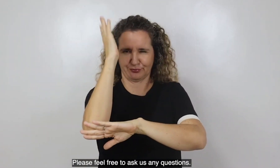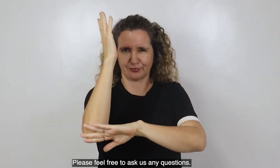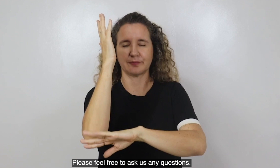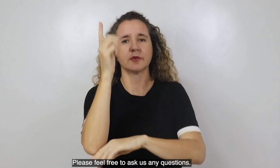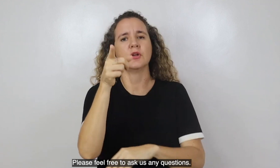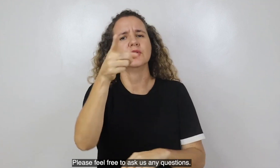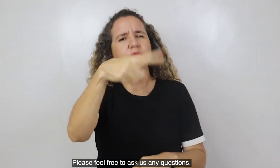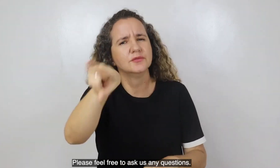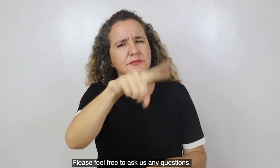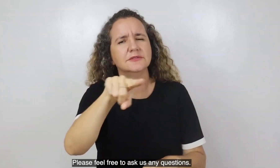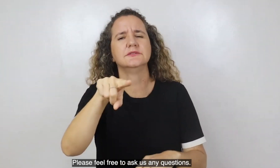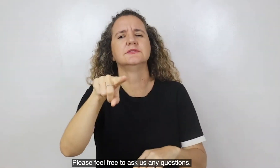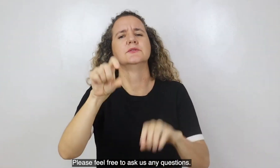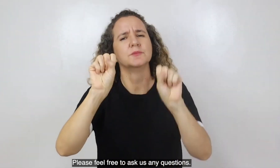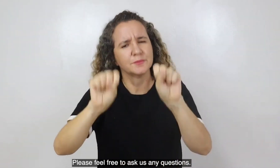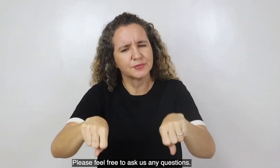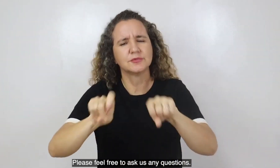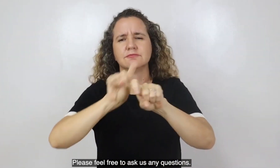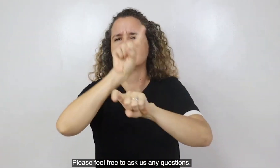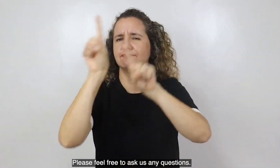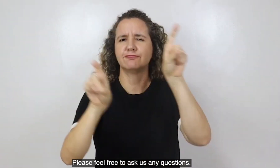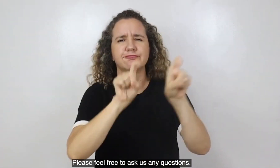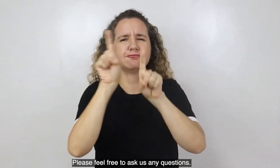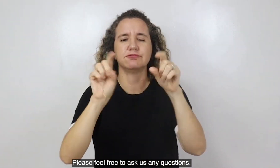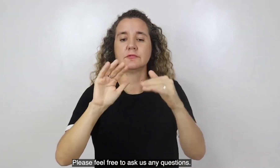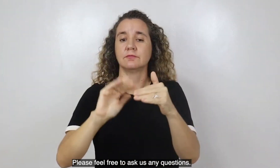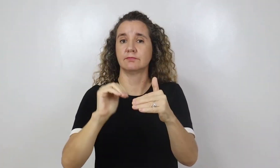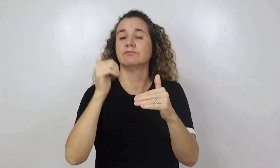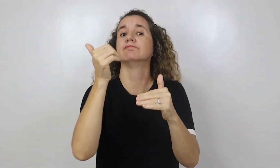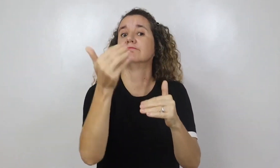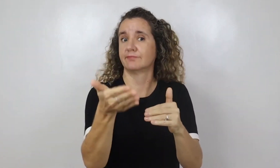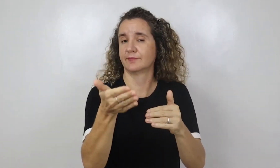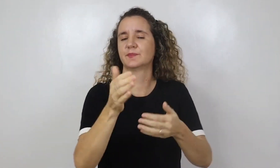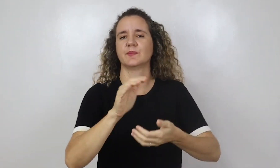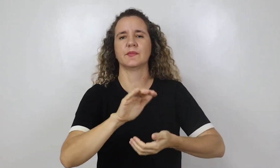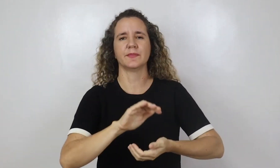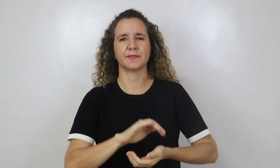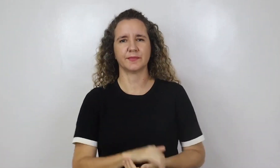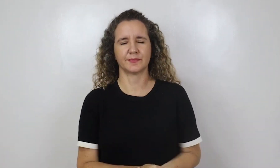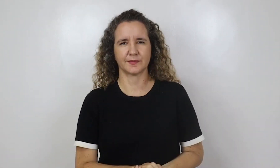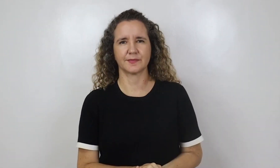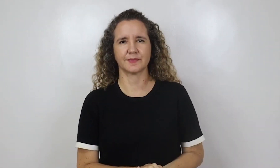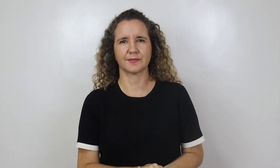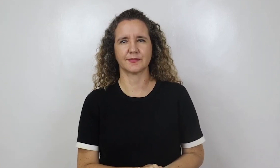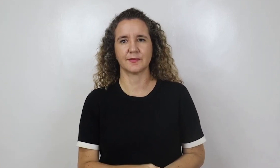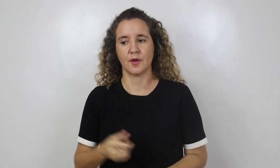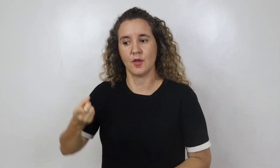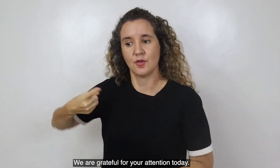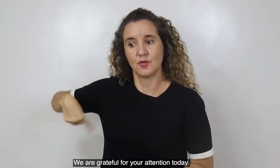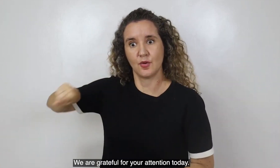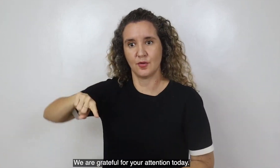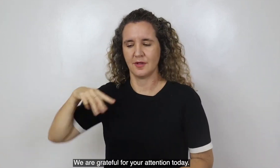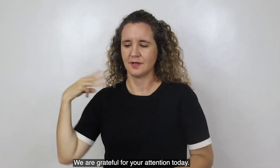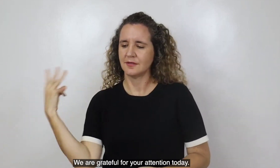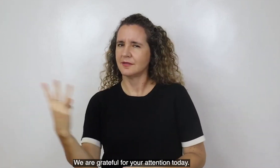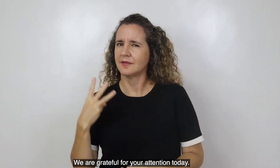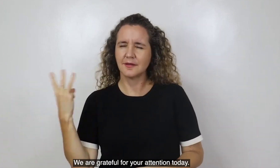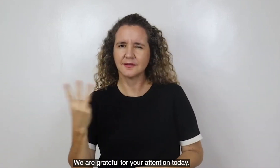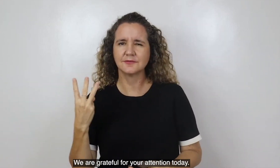Please feel free to ask us any questions. We are grateful for your attention today. Thank you